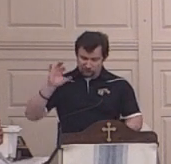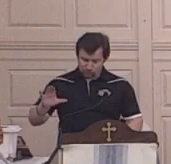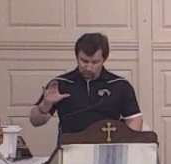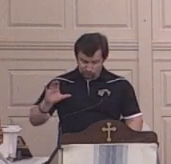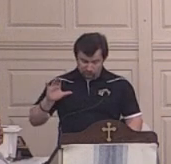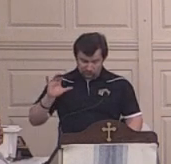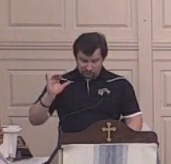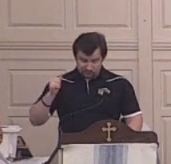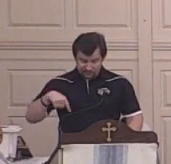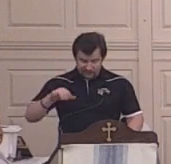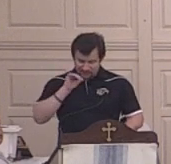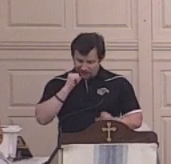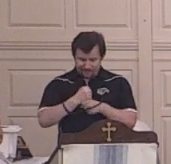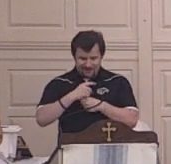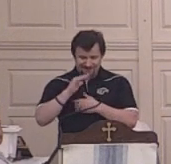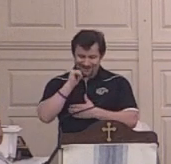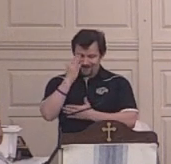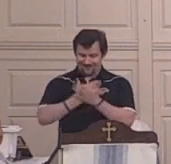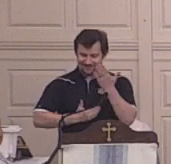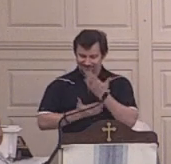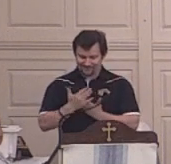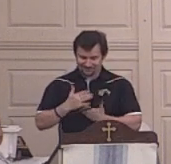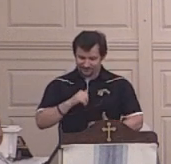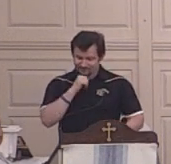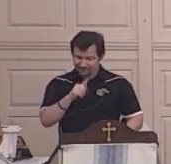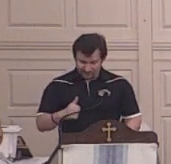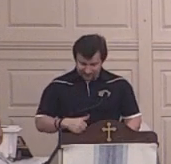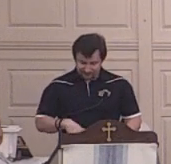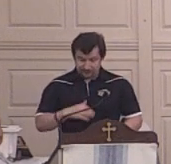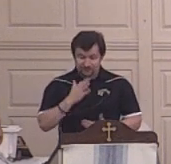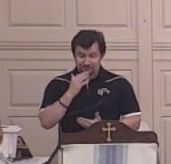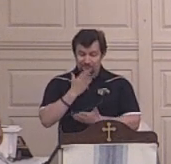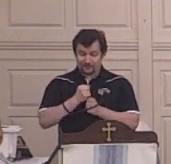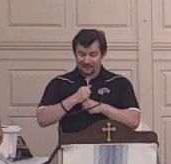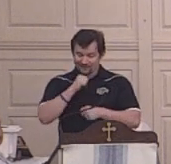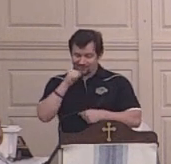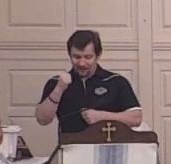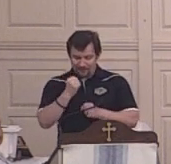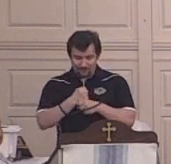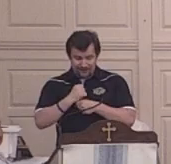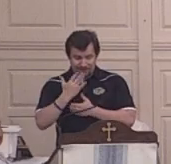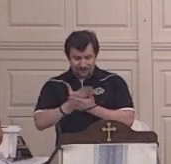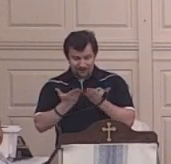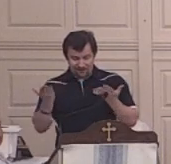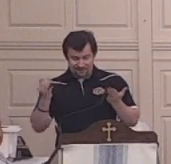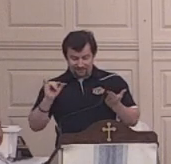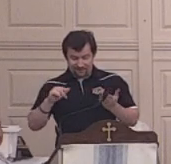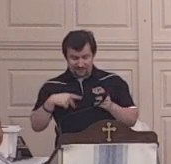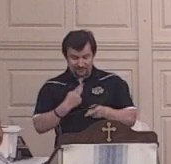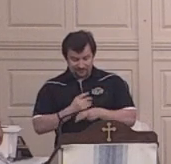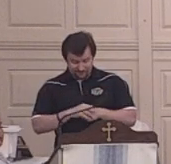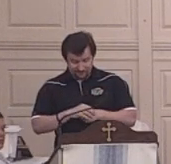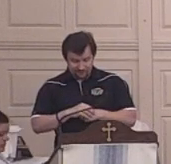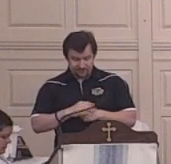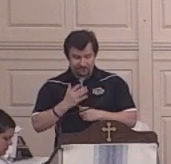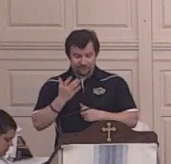perfect tabernacle, not made by hands, that is, not belonging to this